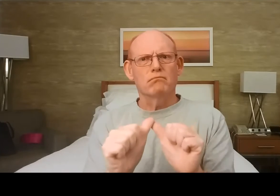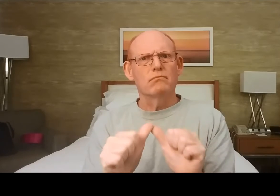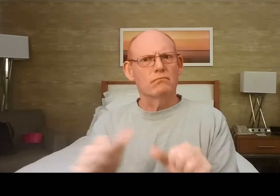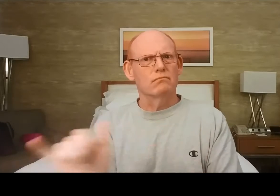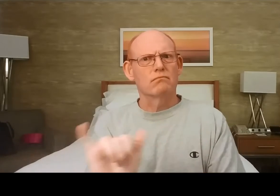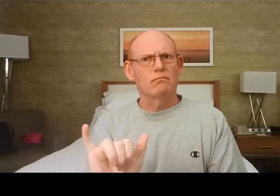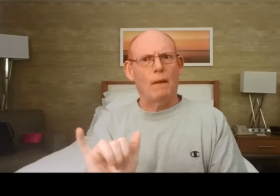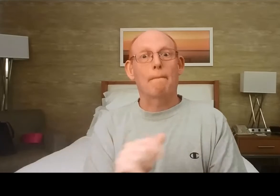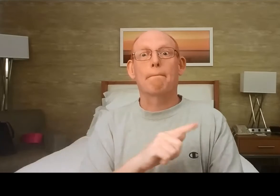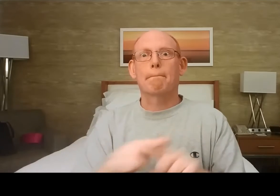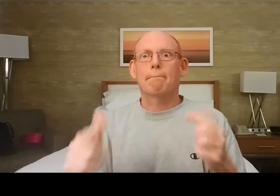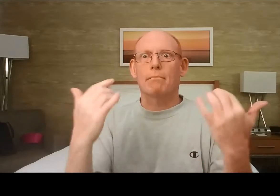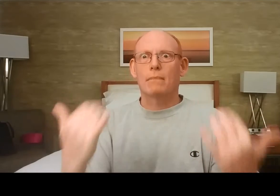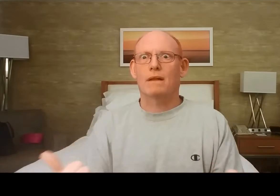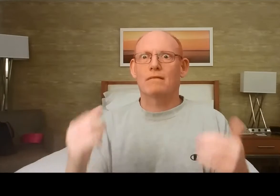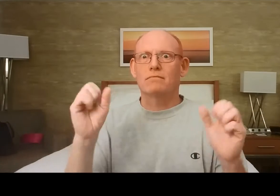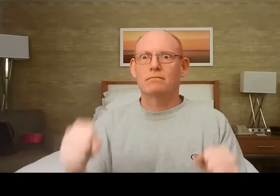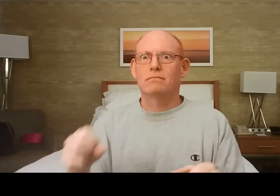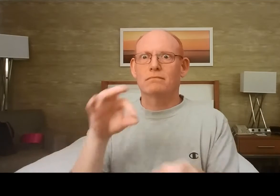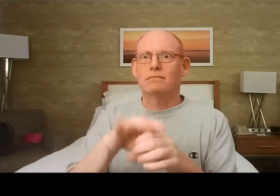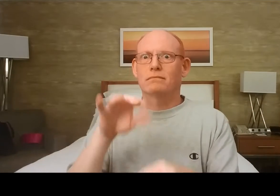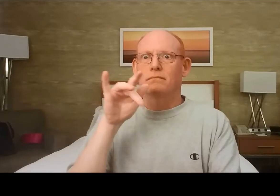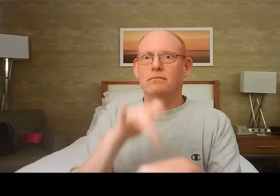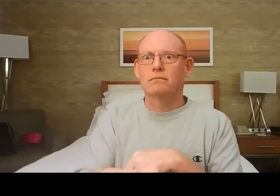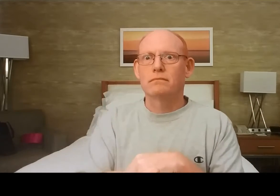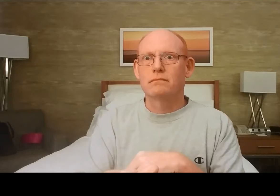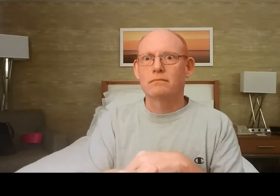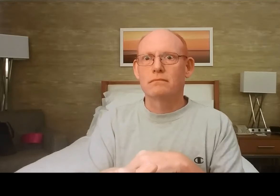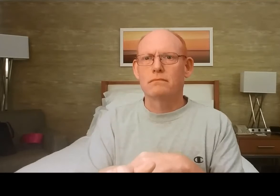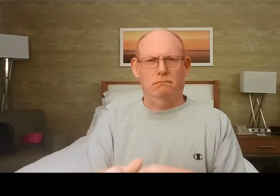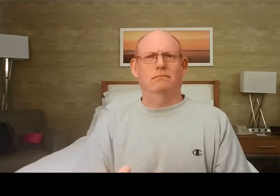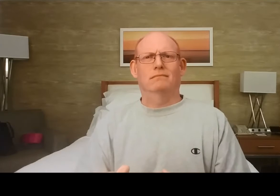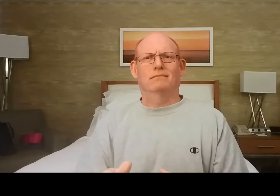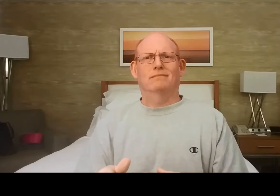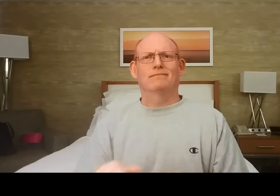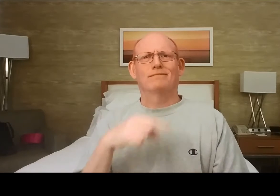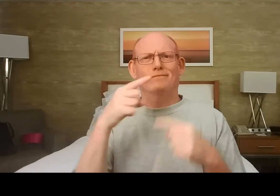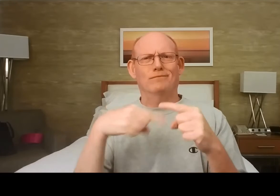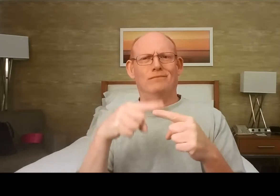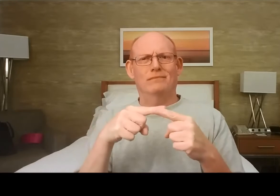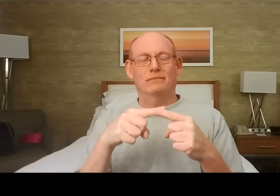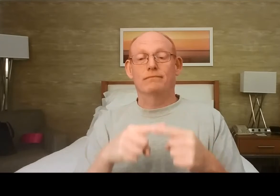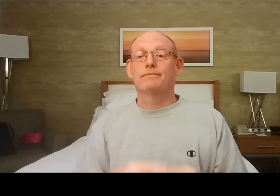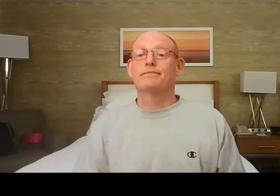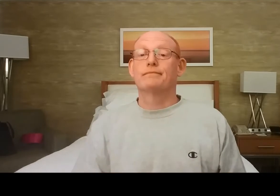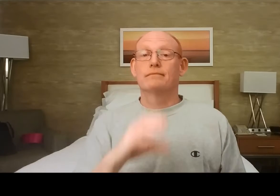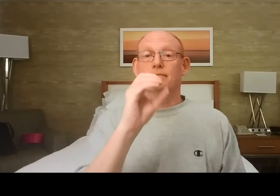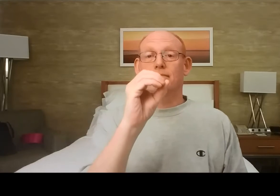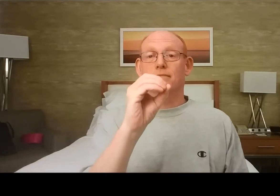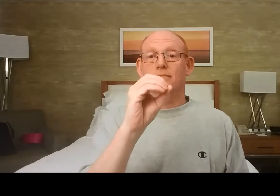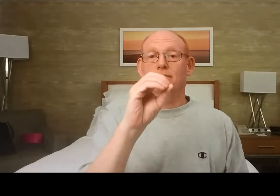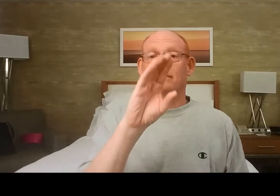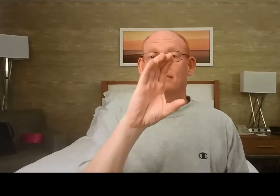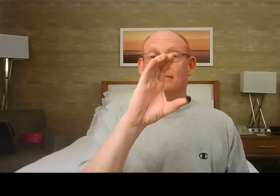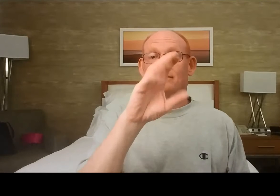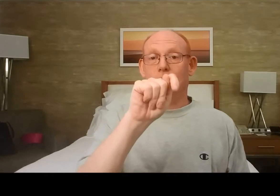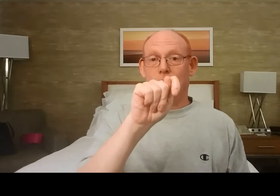now you can vote early as well. When? Well, starts October 26th and it runs